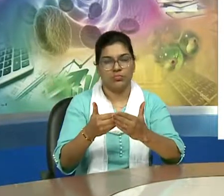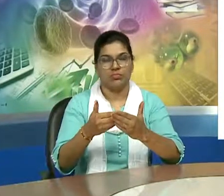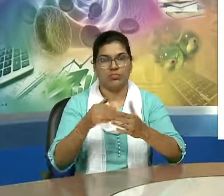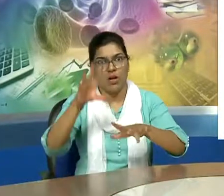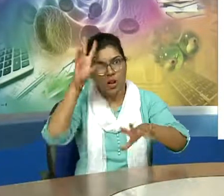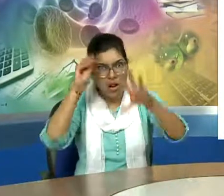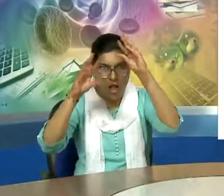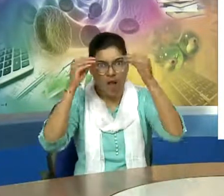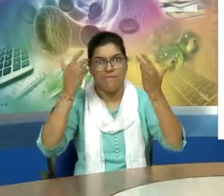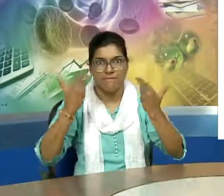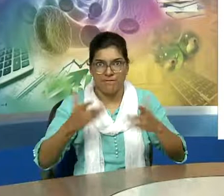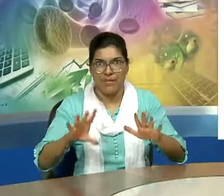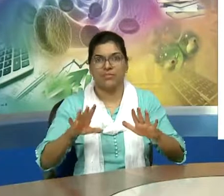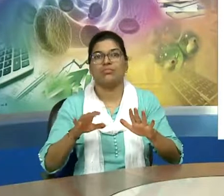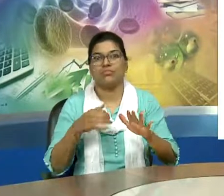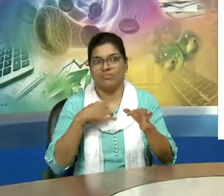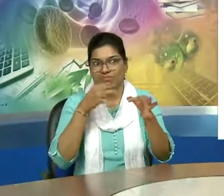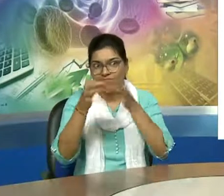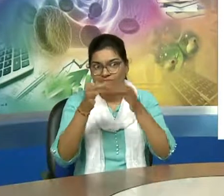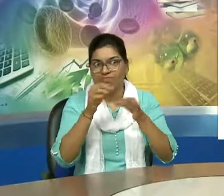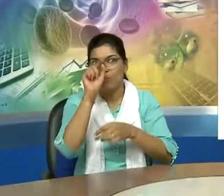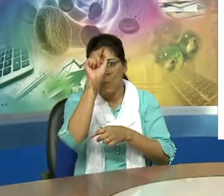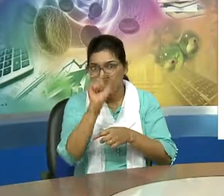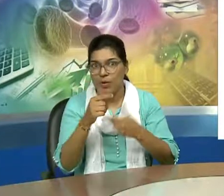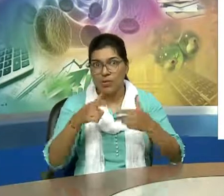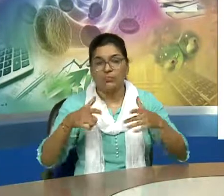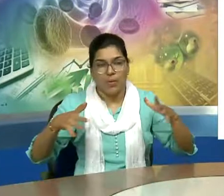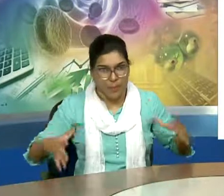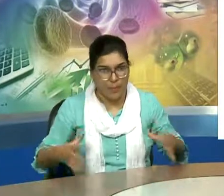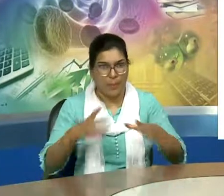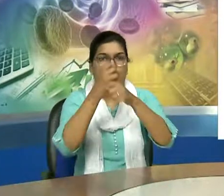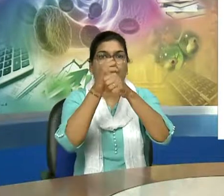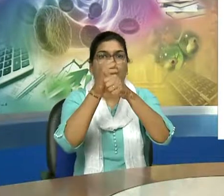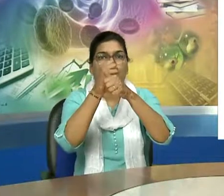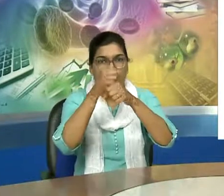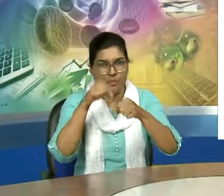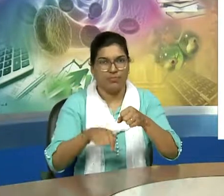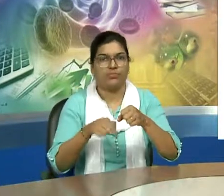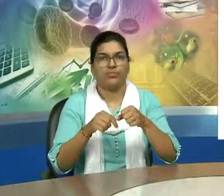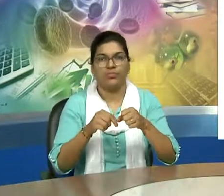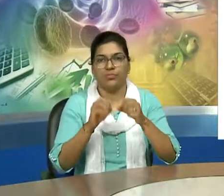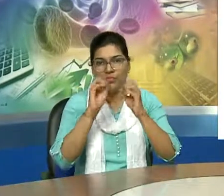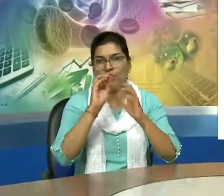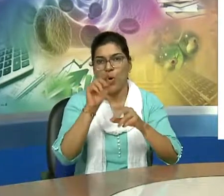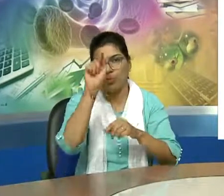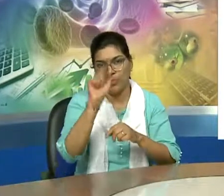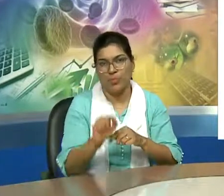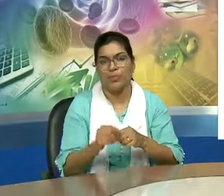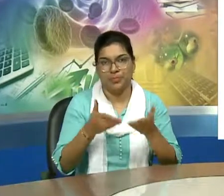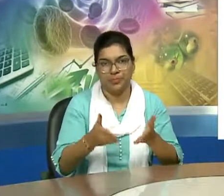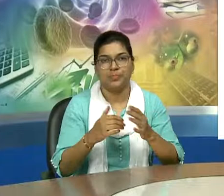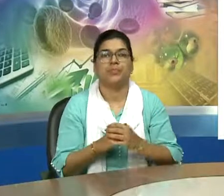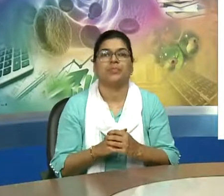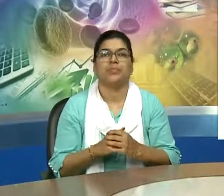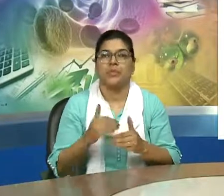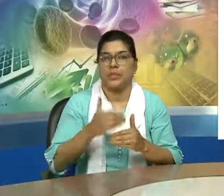So far, what we have learned can be summarized in the form of what we have